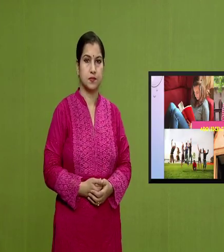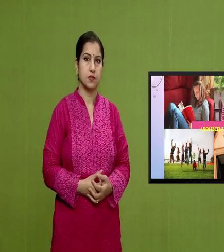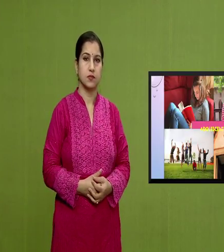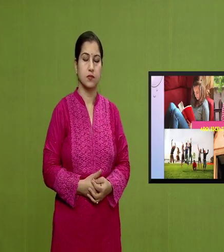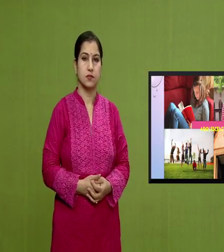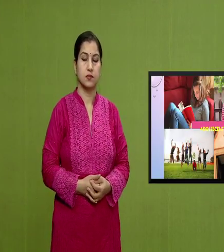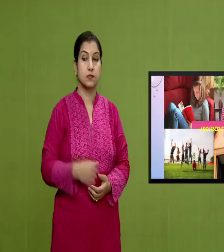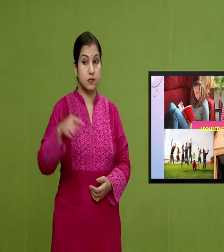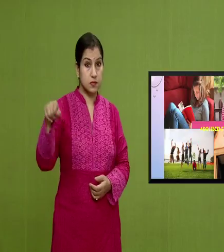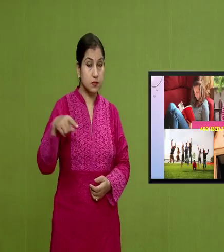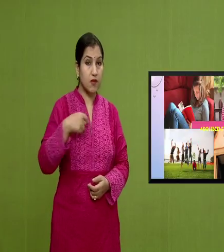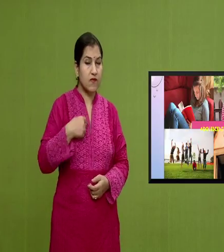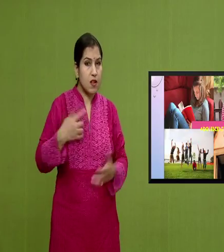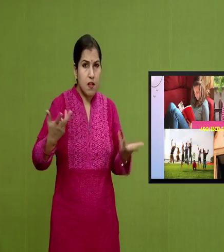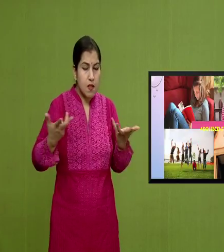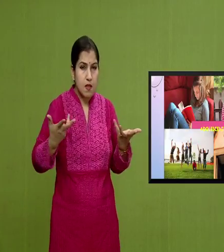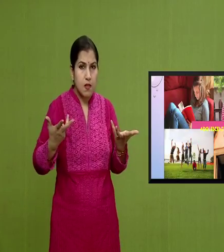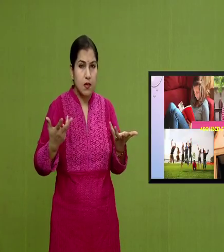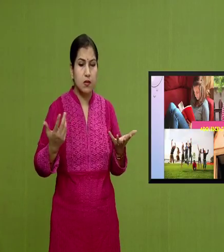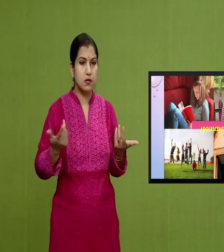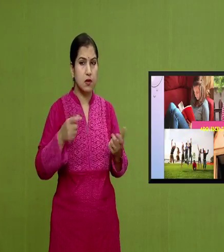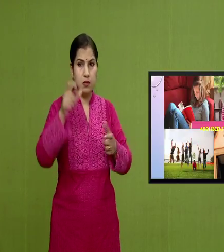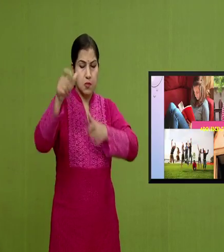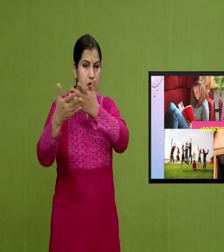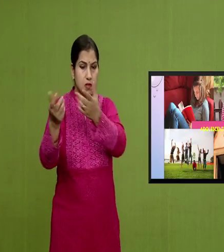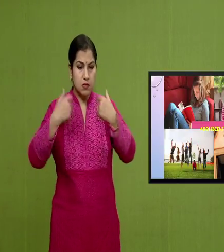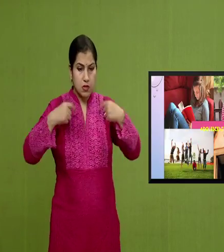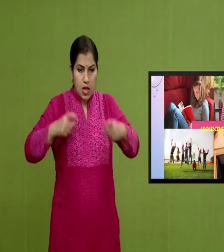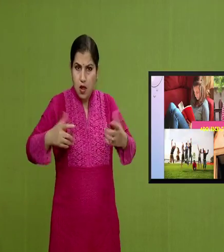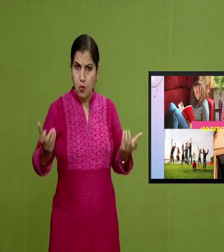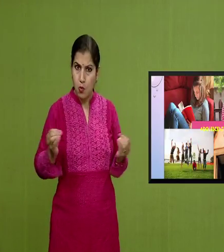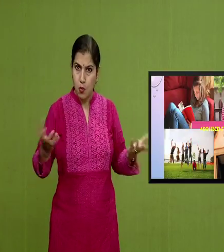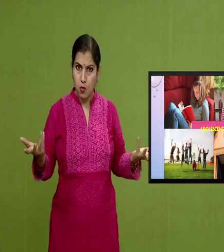They feel that nobody cares for them.